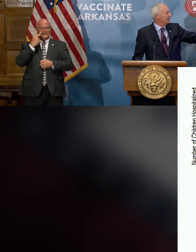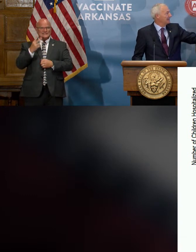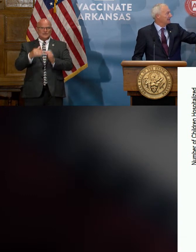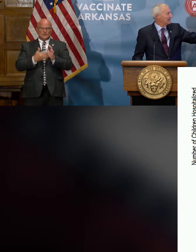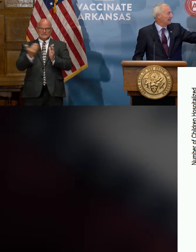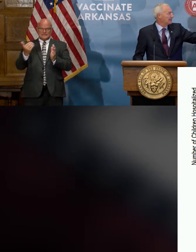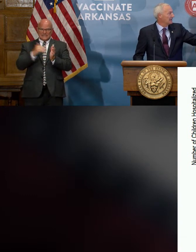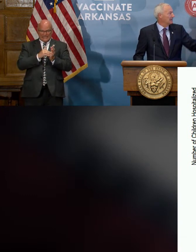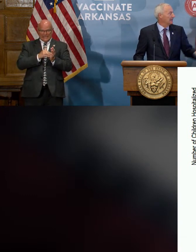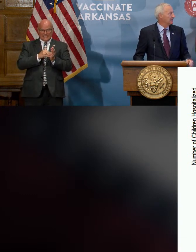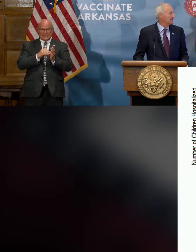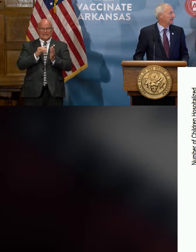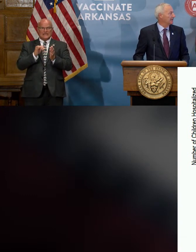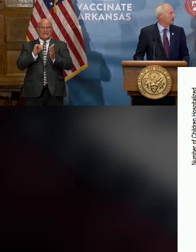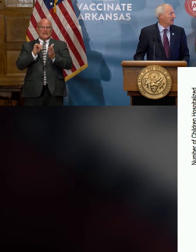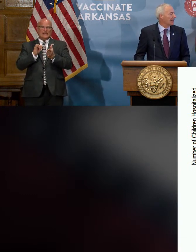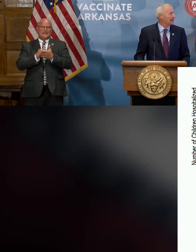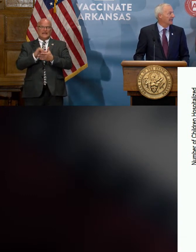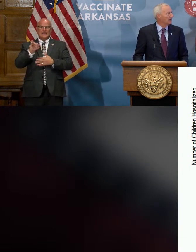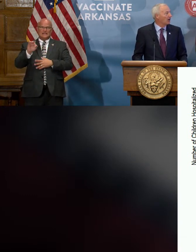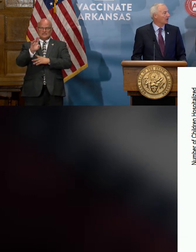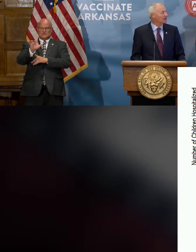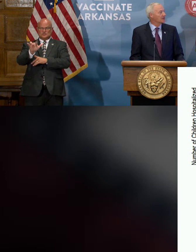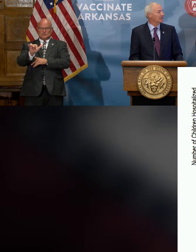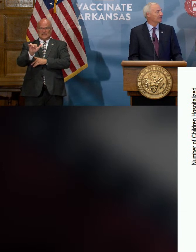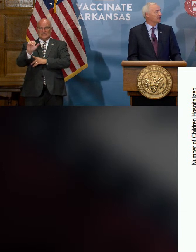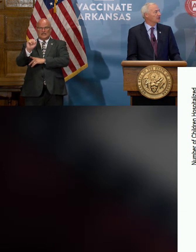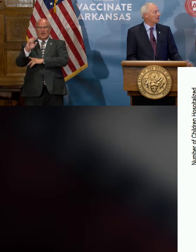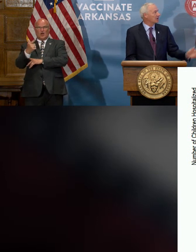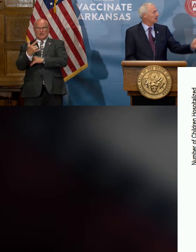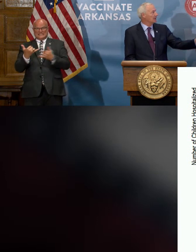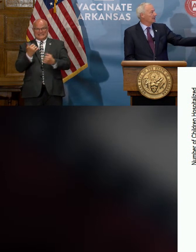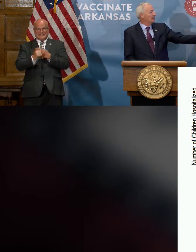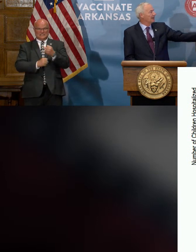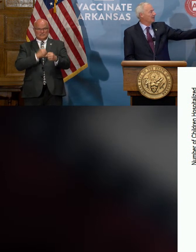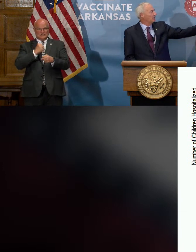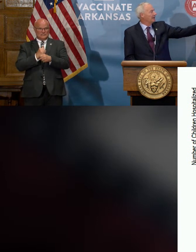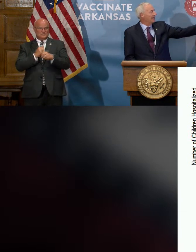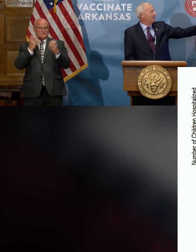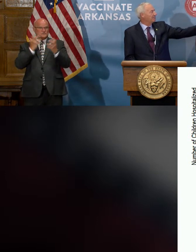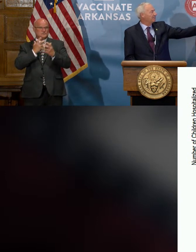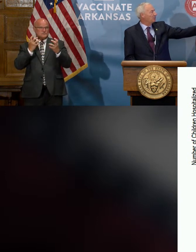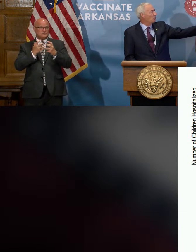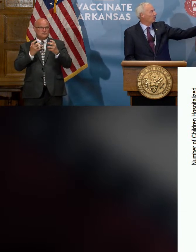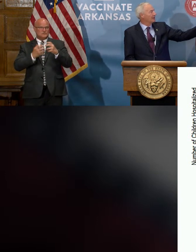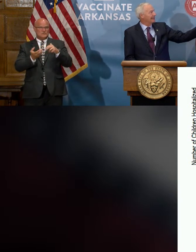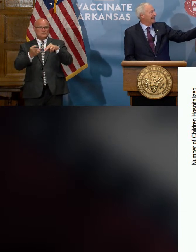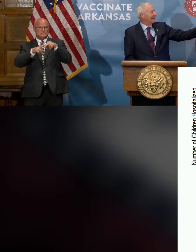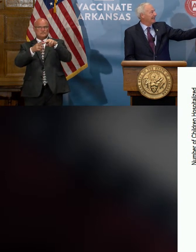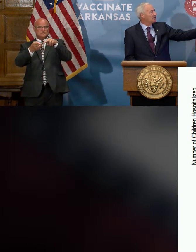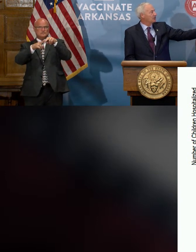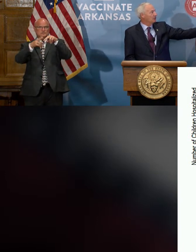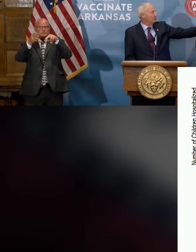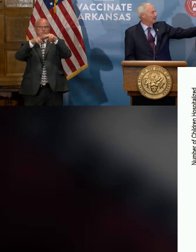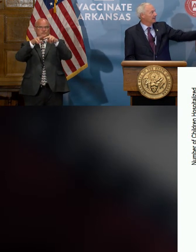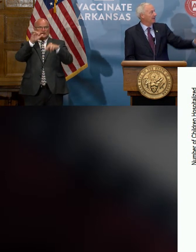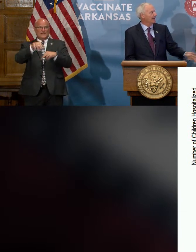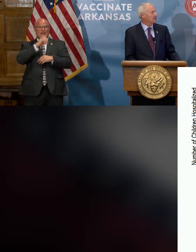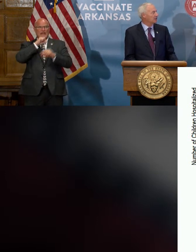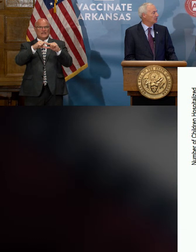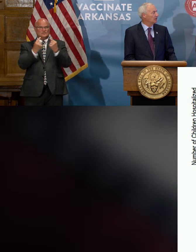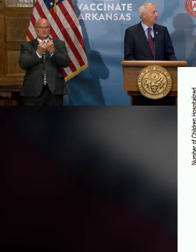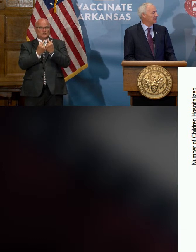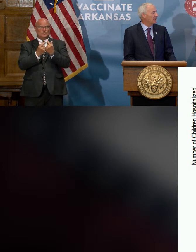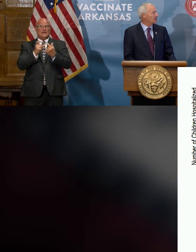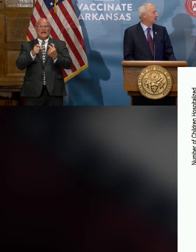once again that in July and August of this year, we have more in that age group that have